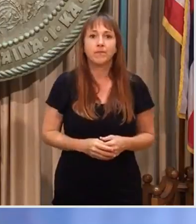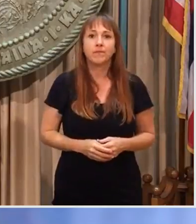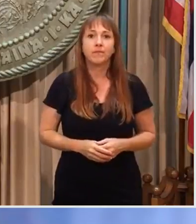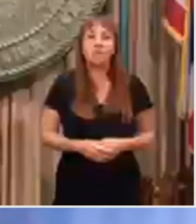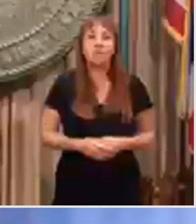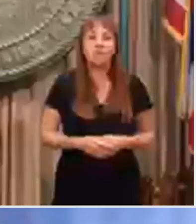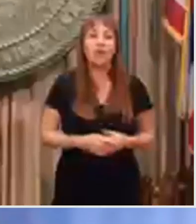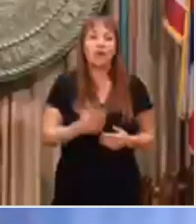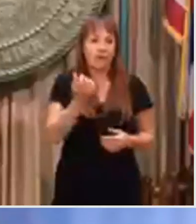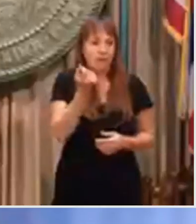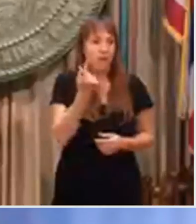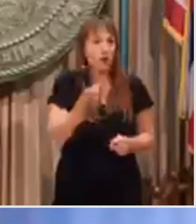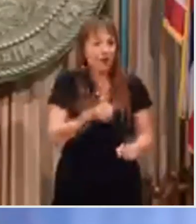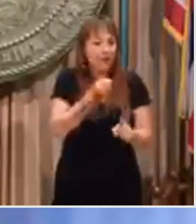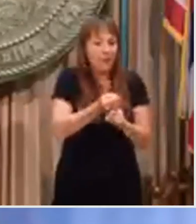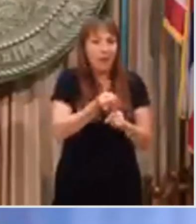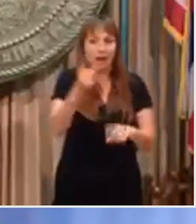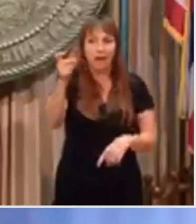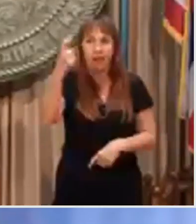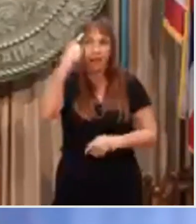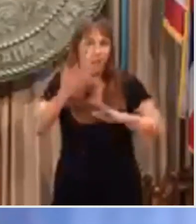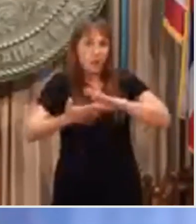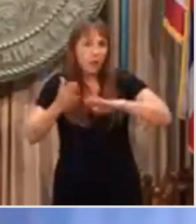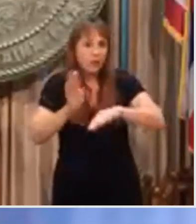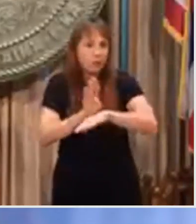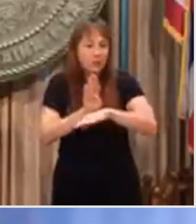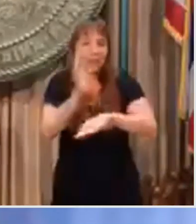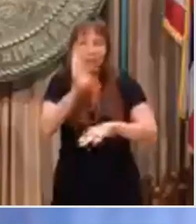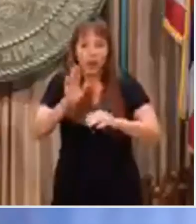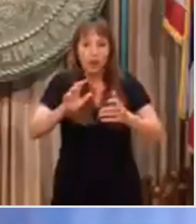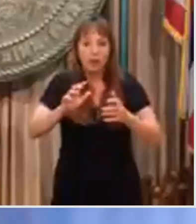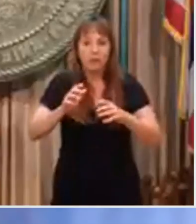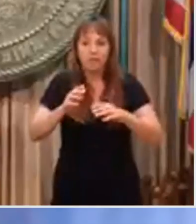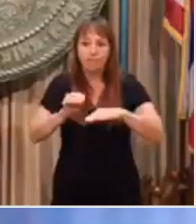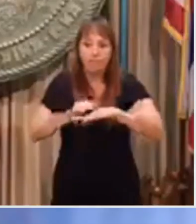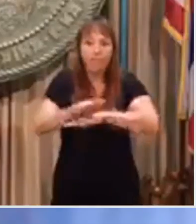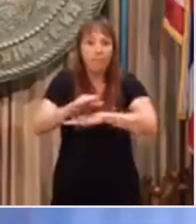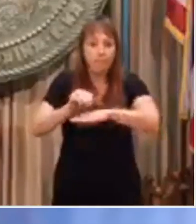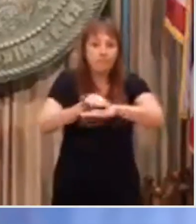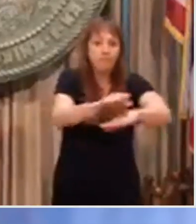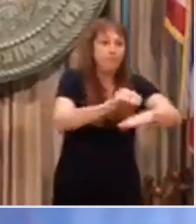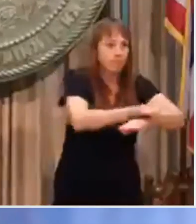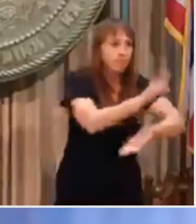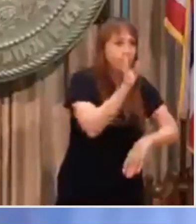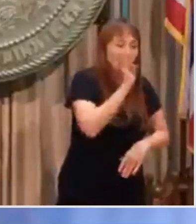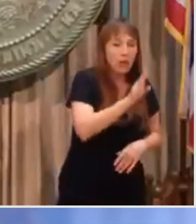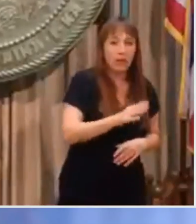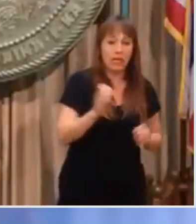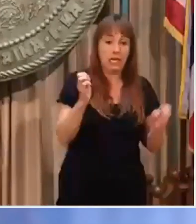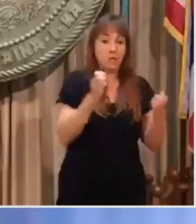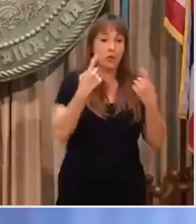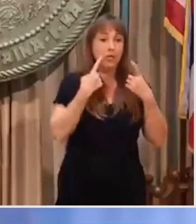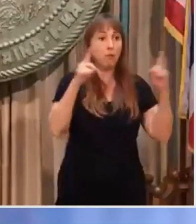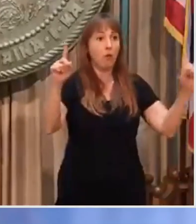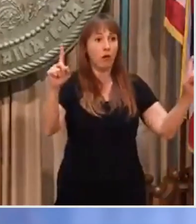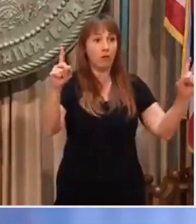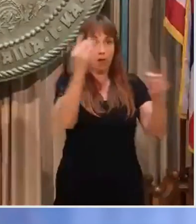This has an impact on how government conducts business. The emergency